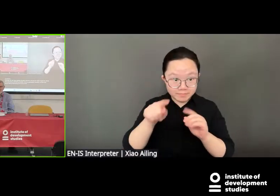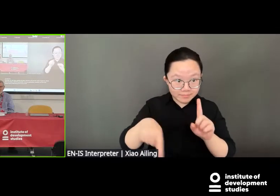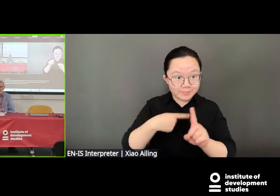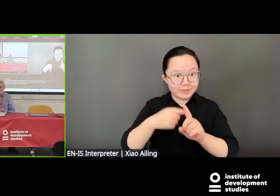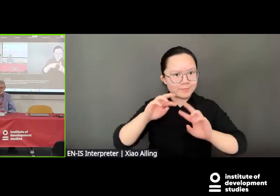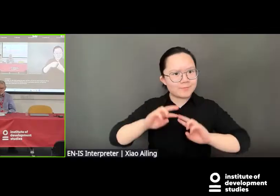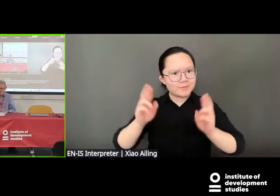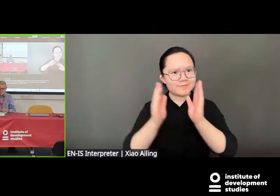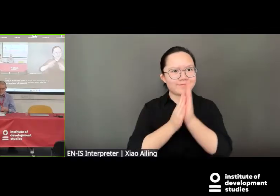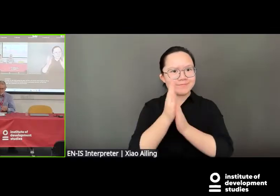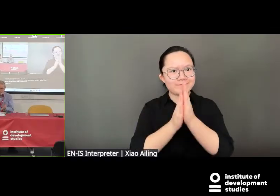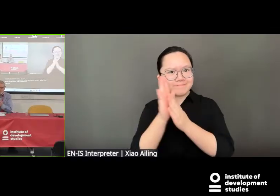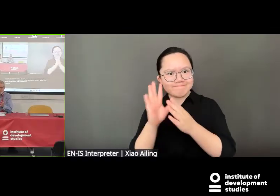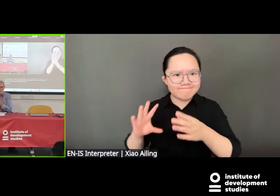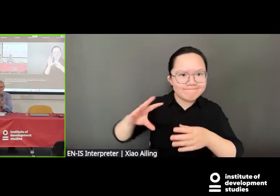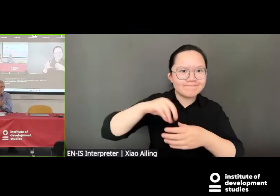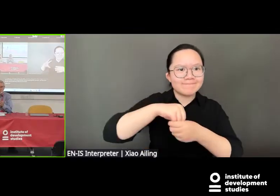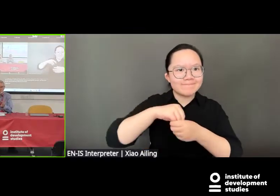Thank you.